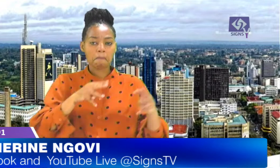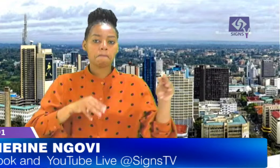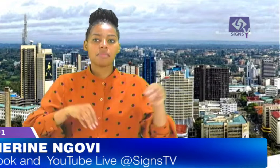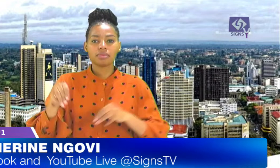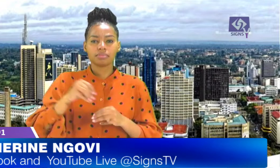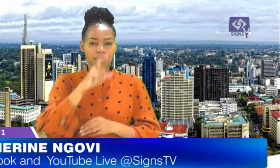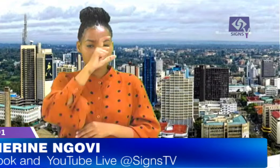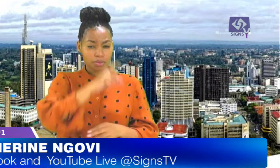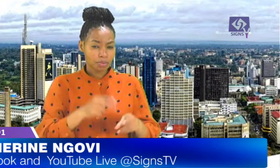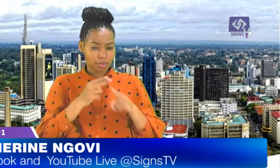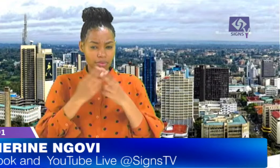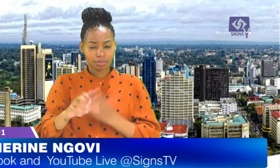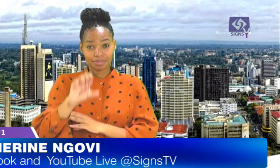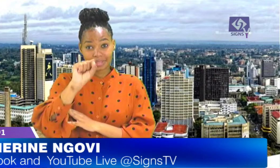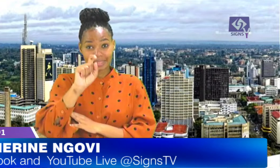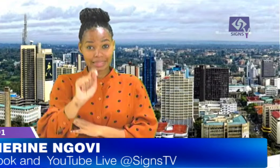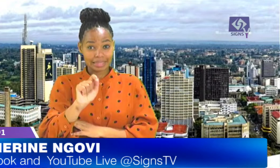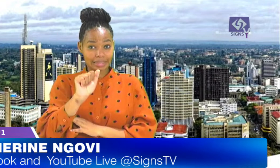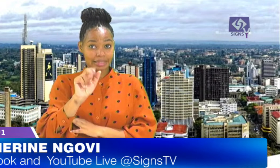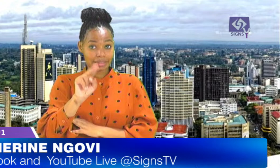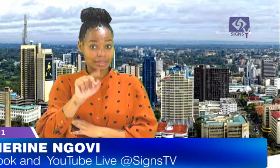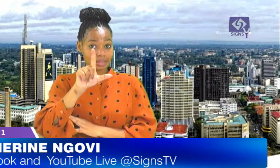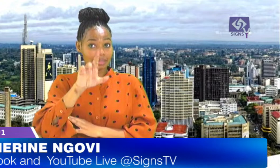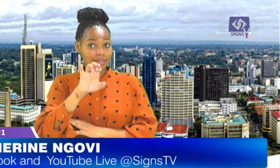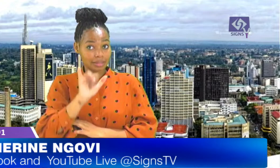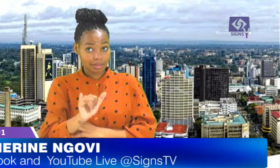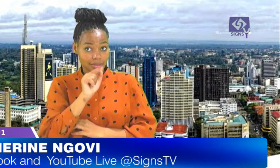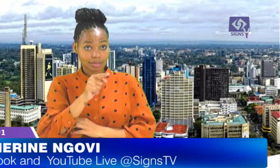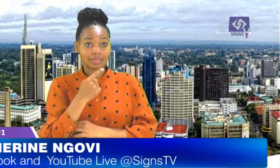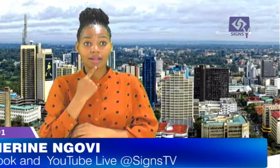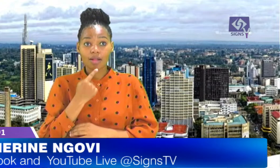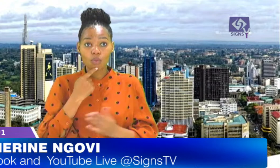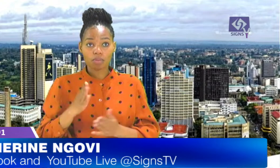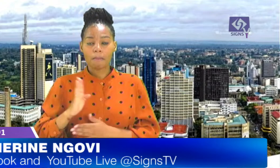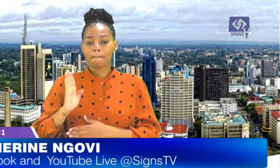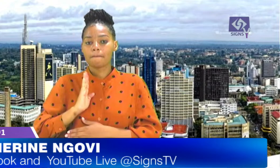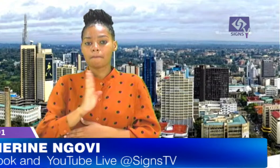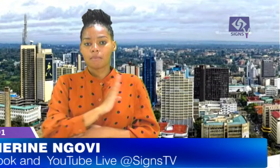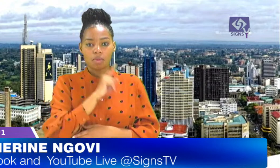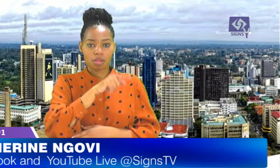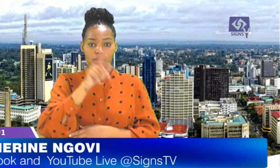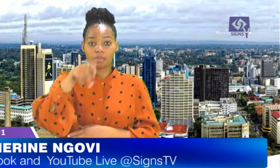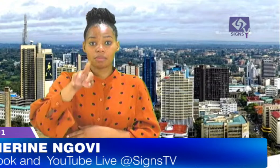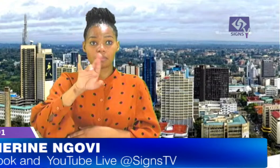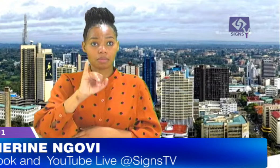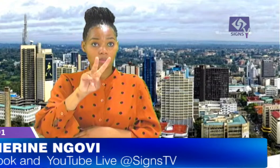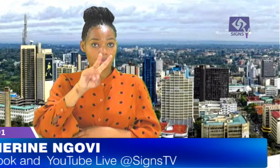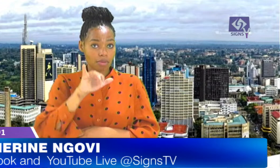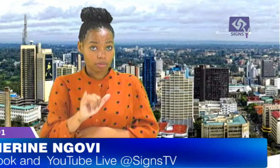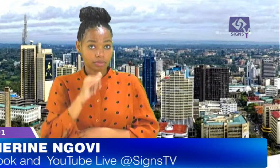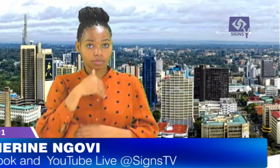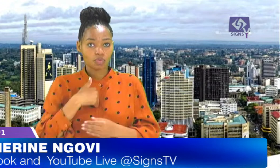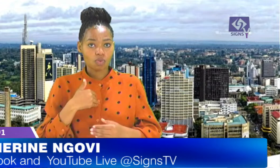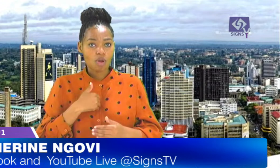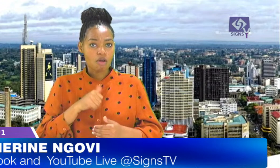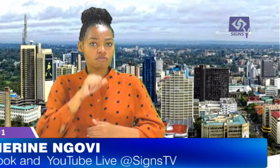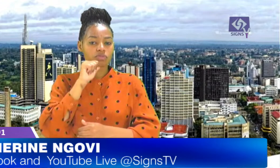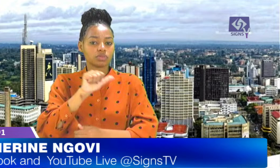Speaking in Mombasa, PCPB Coast Regional Manager Stanley Nganga said